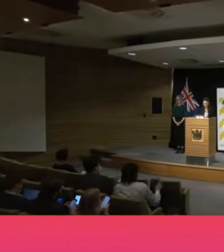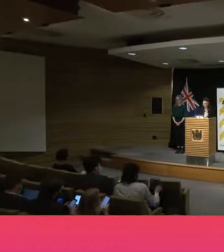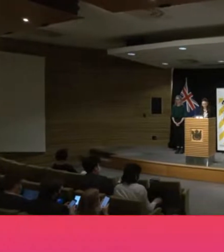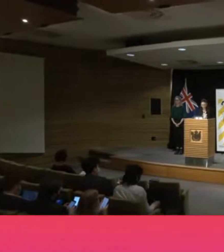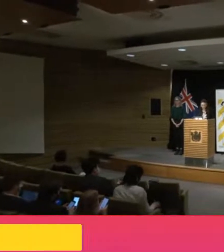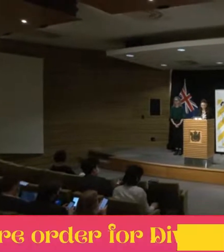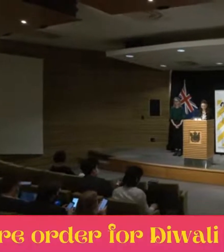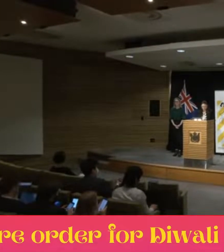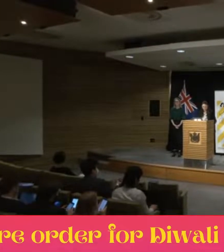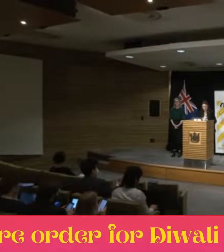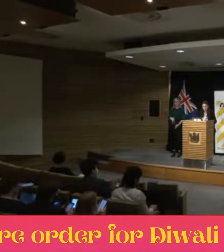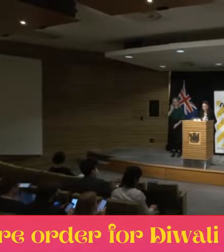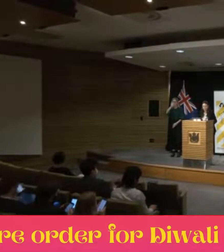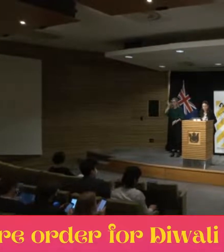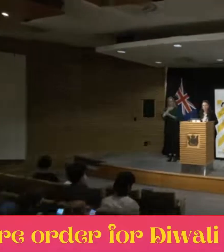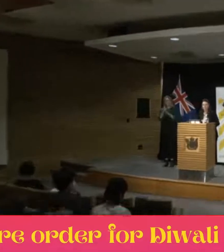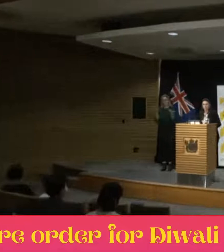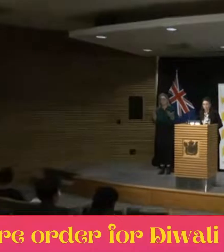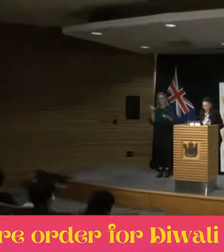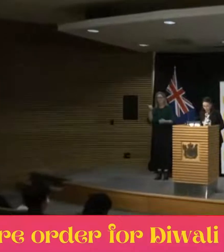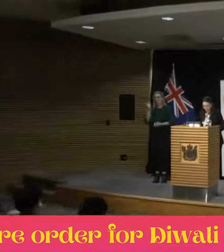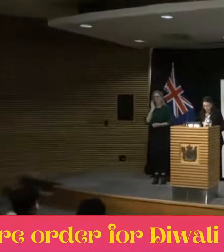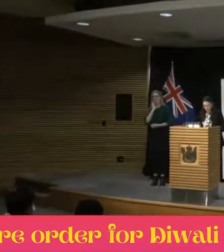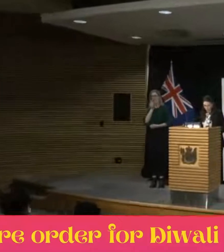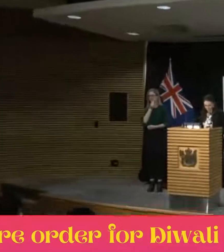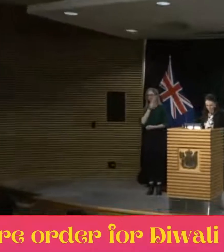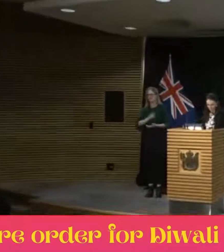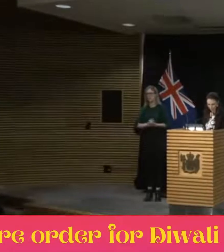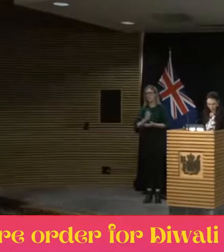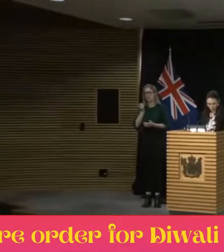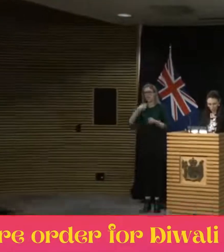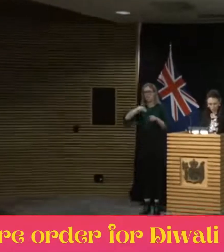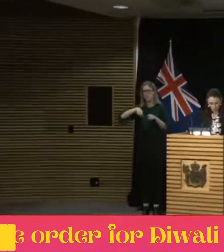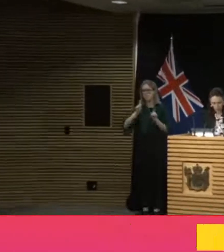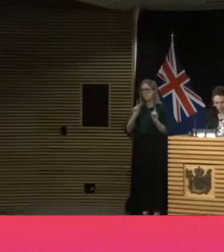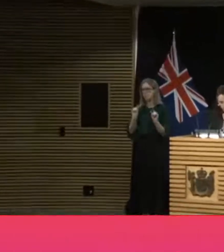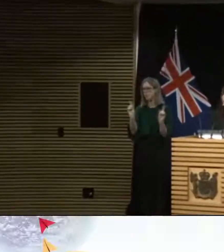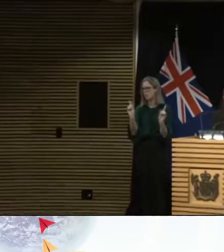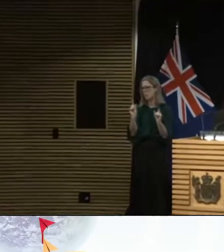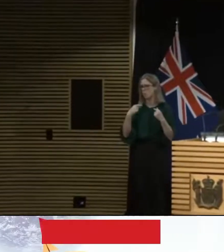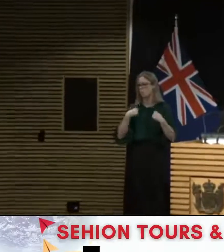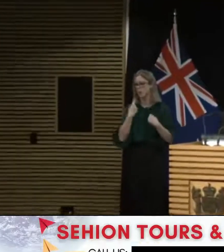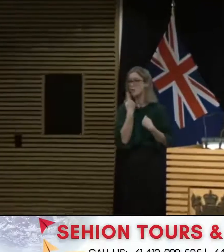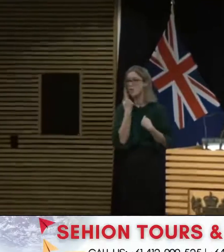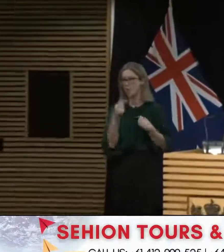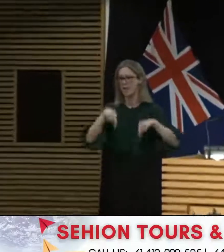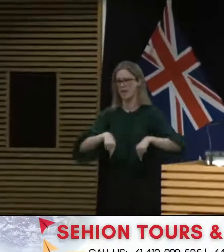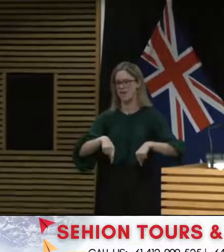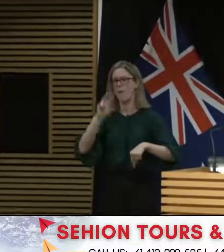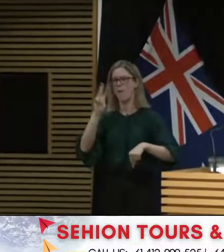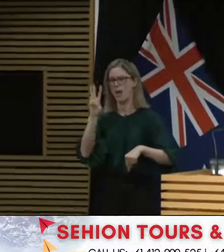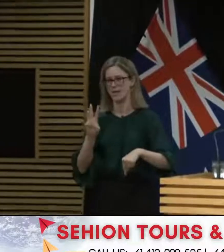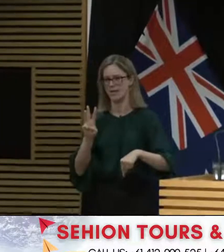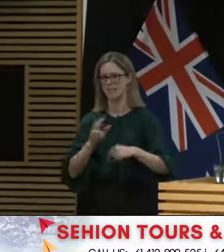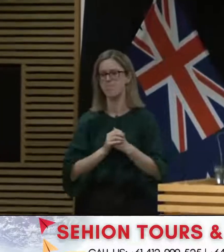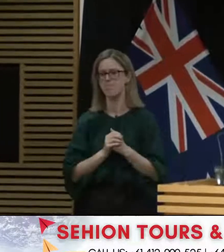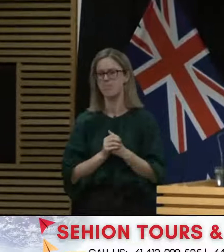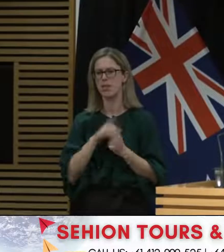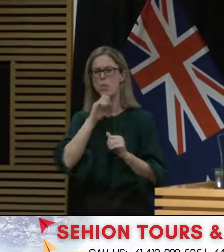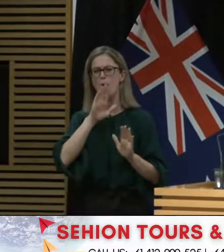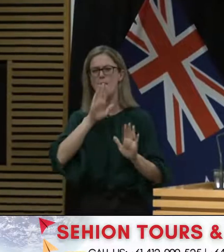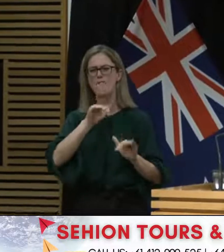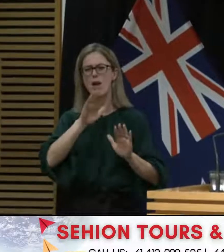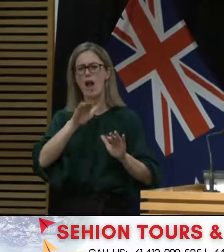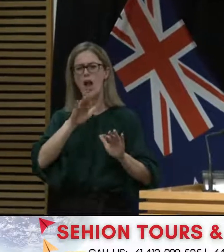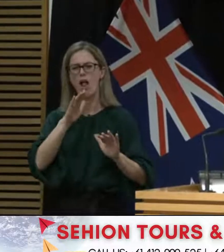Kia ora koutou katoa, good afternoon. First, the week ahead. Tomorrow I am in Wellington, where I'll have a